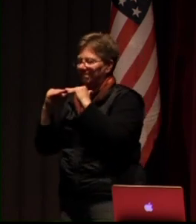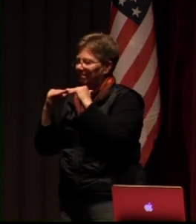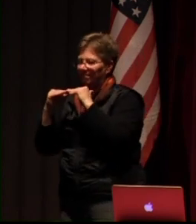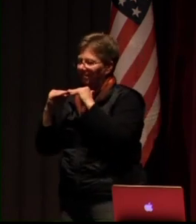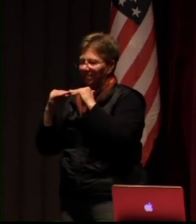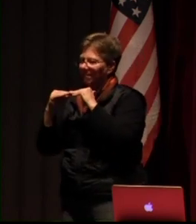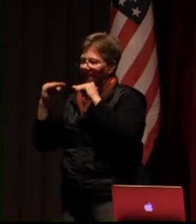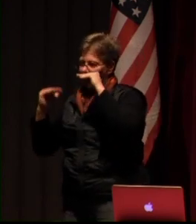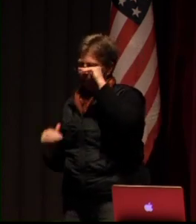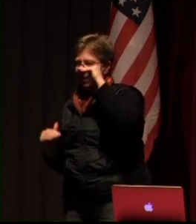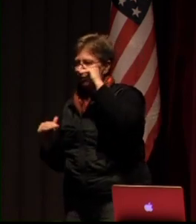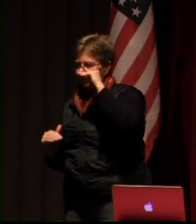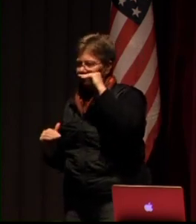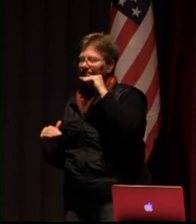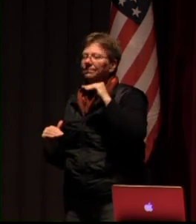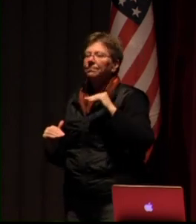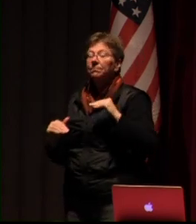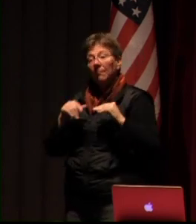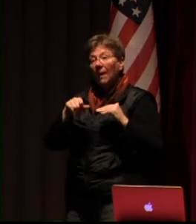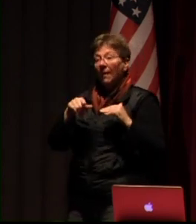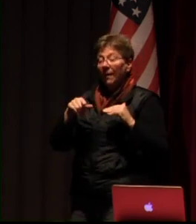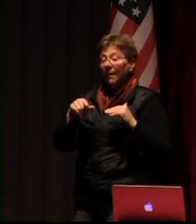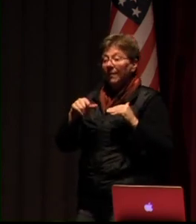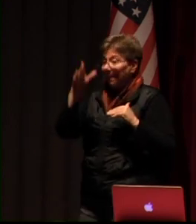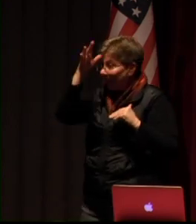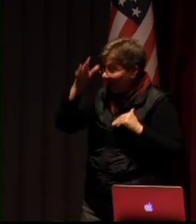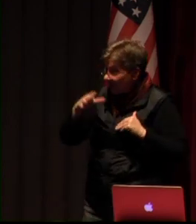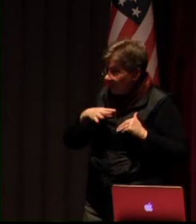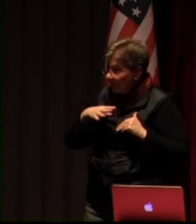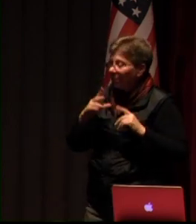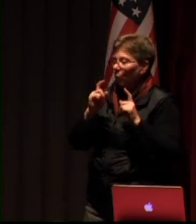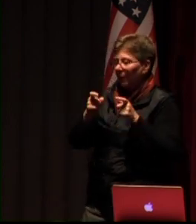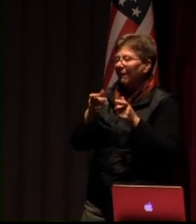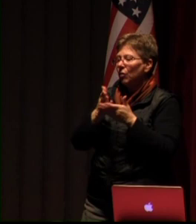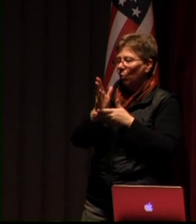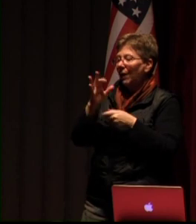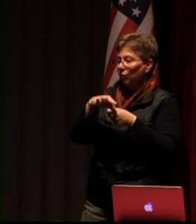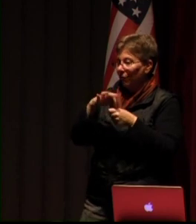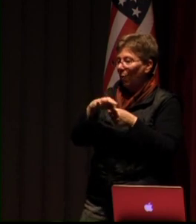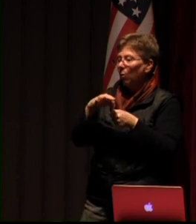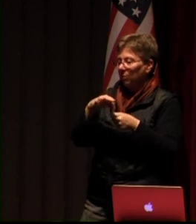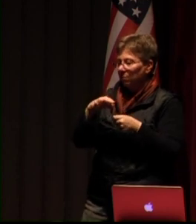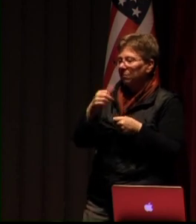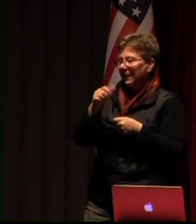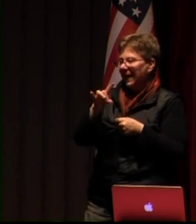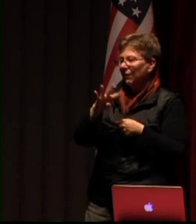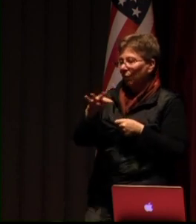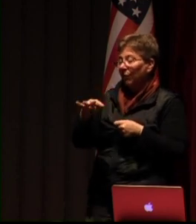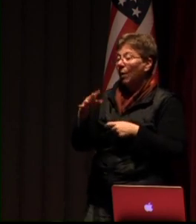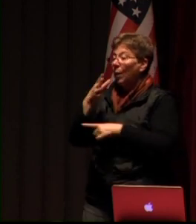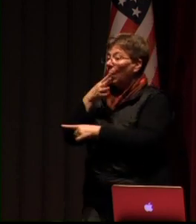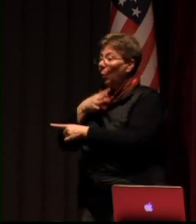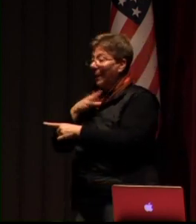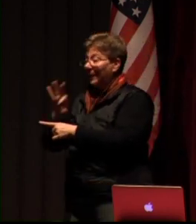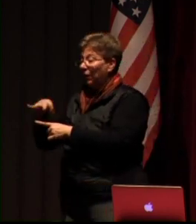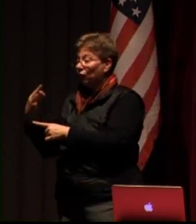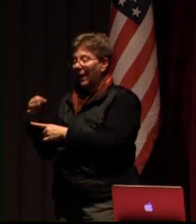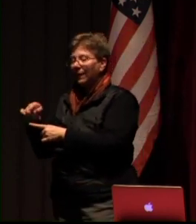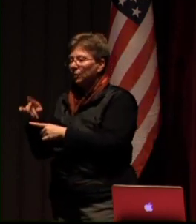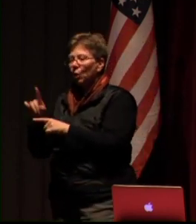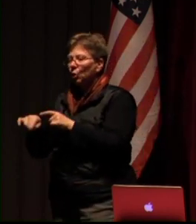vote in 1944. People often forget this, but women in France were not able